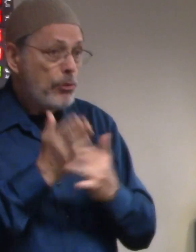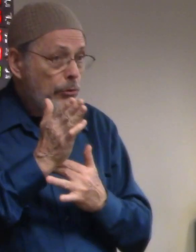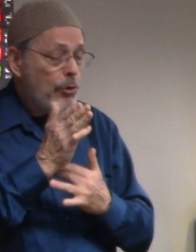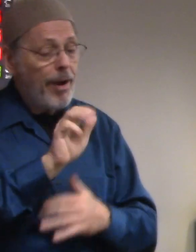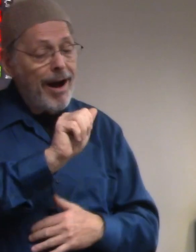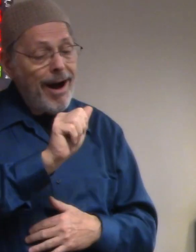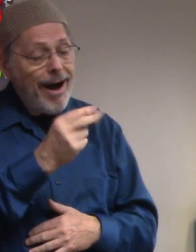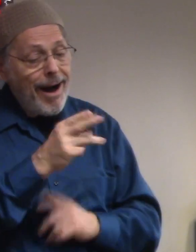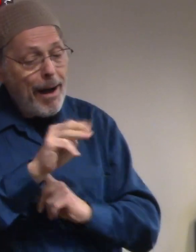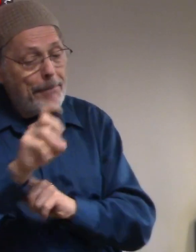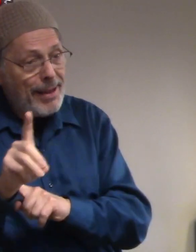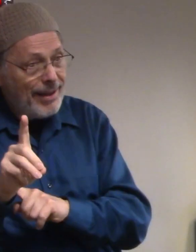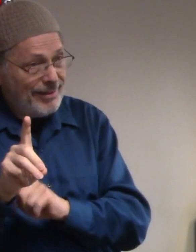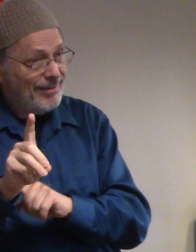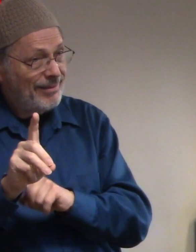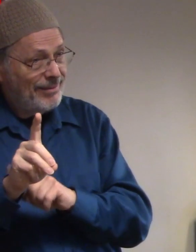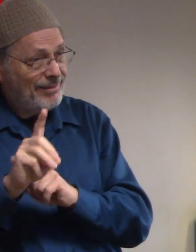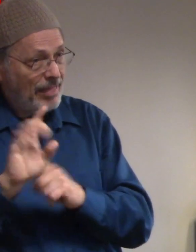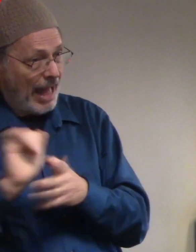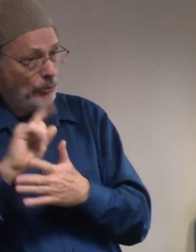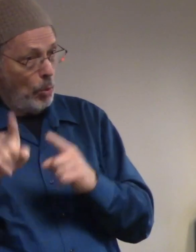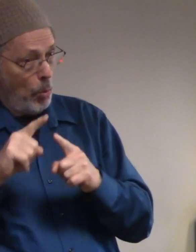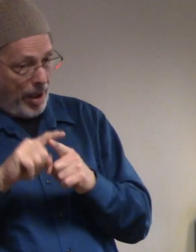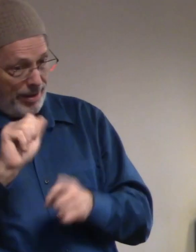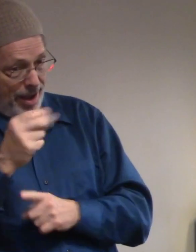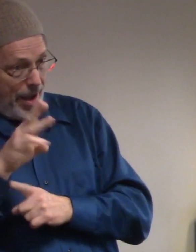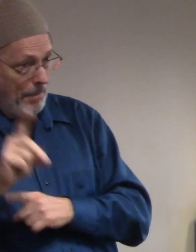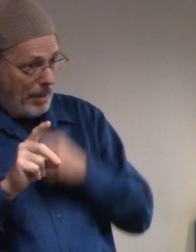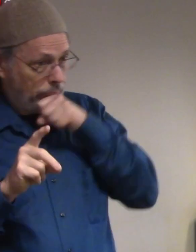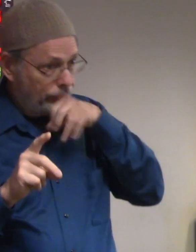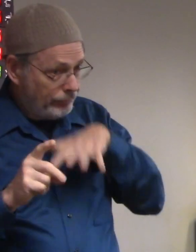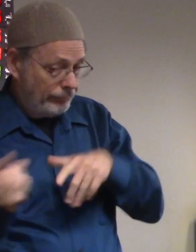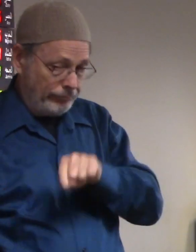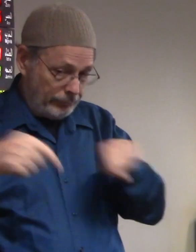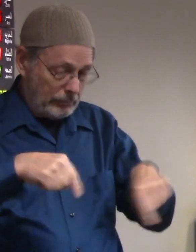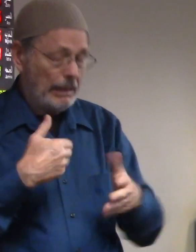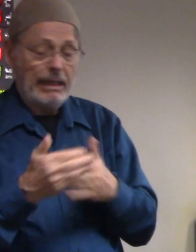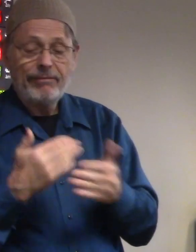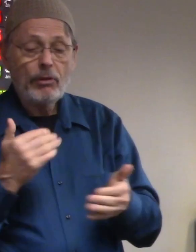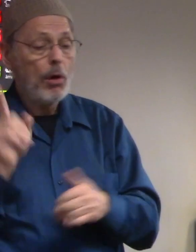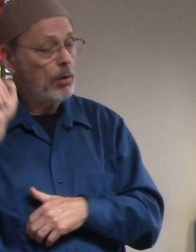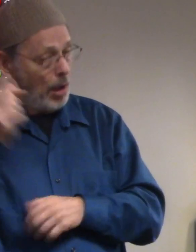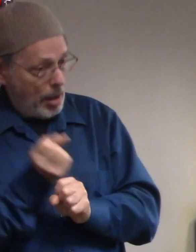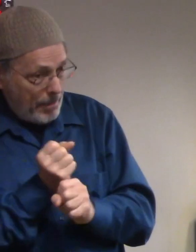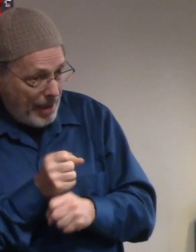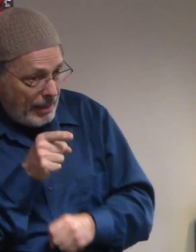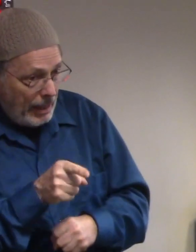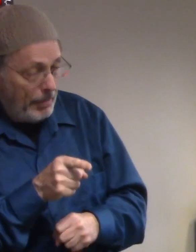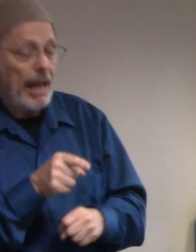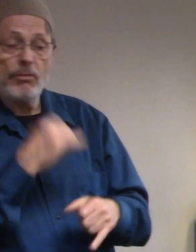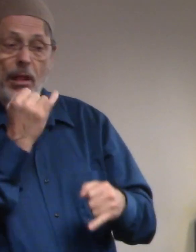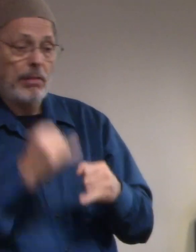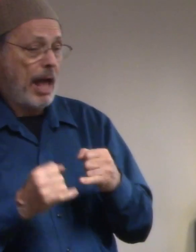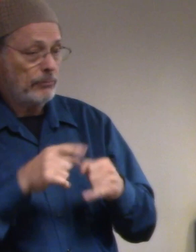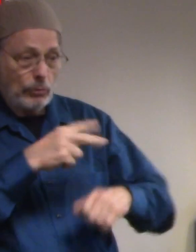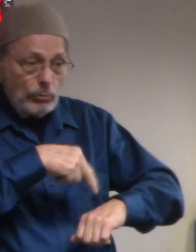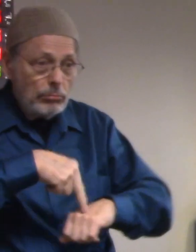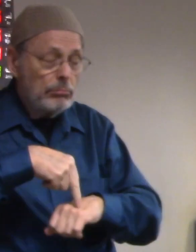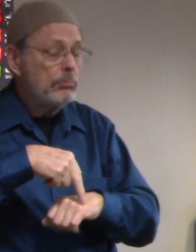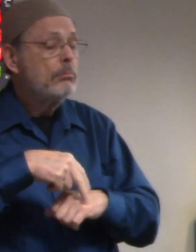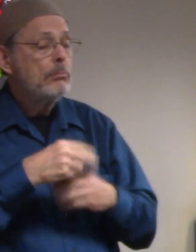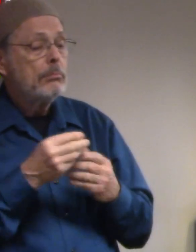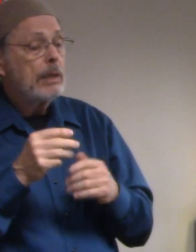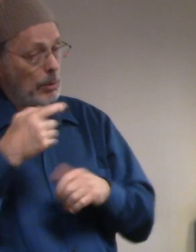Ahmad, to the meme of Ahmad when Ahmad came. And though he was the first that was created and he was the last descent to the